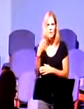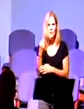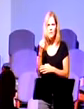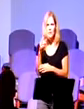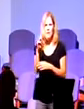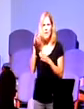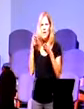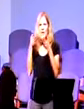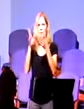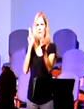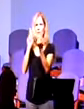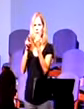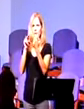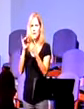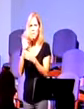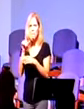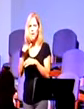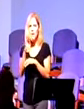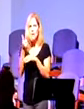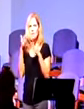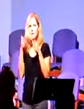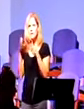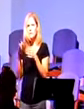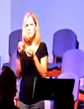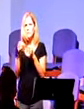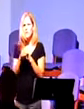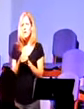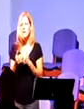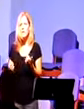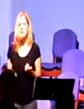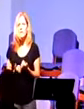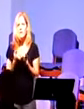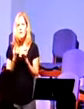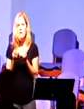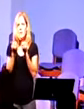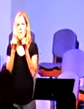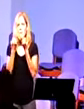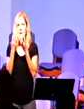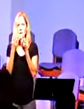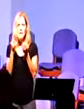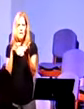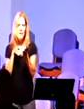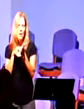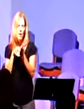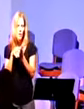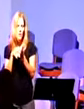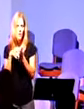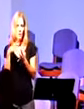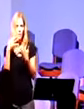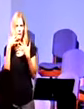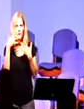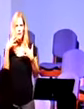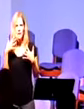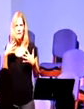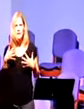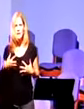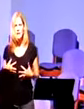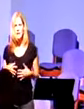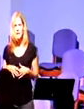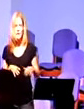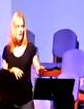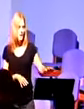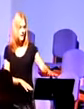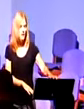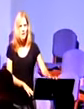Out in the highways and byways of life, many a weary and